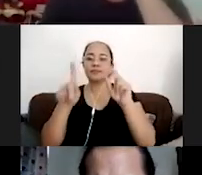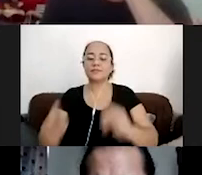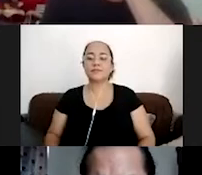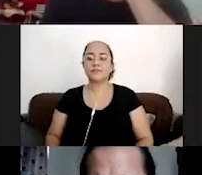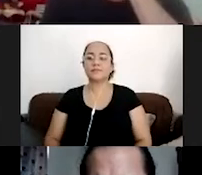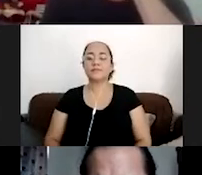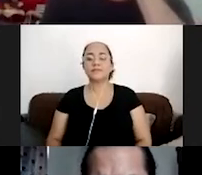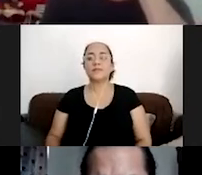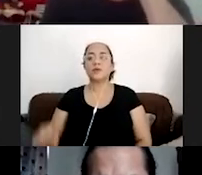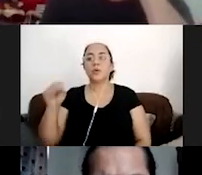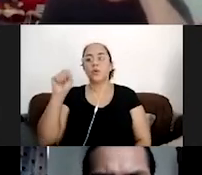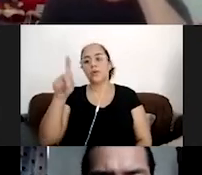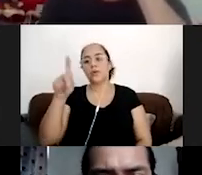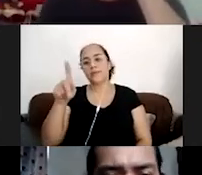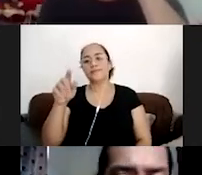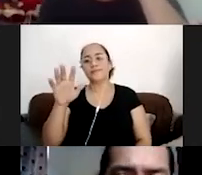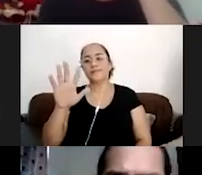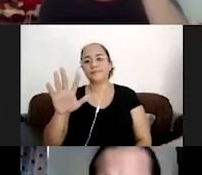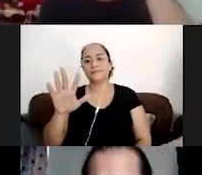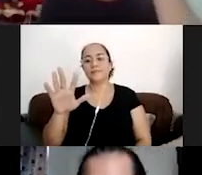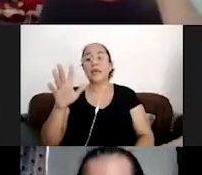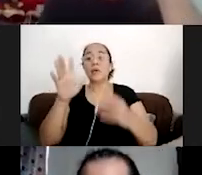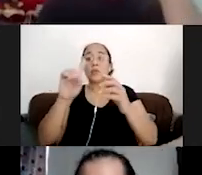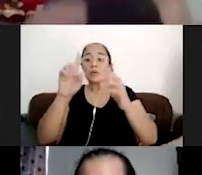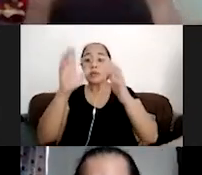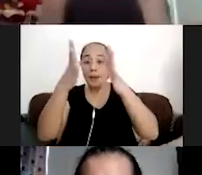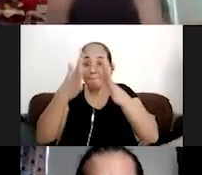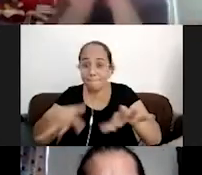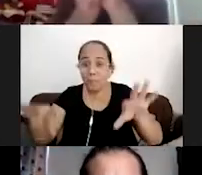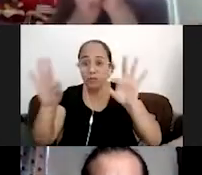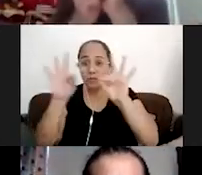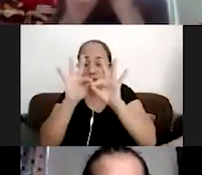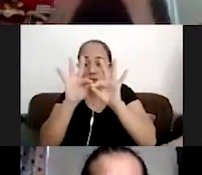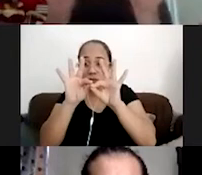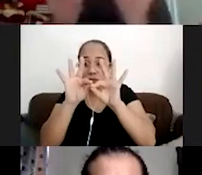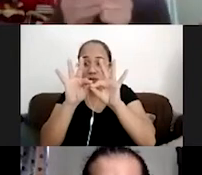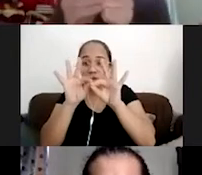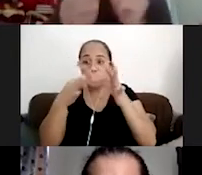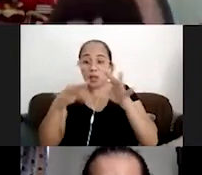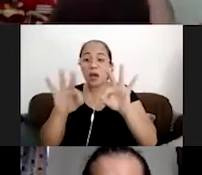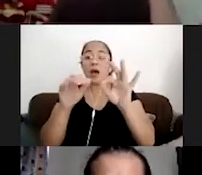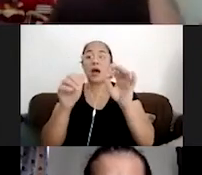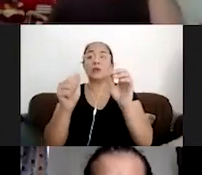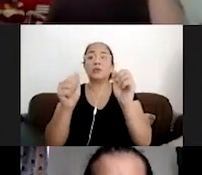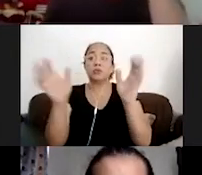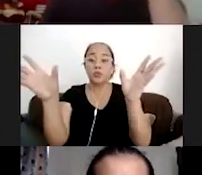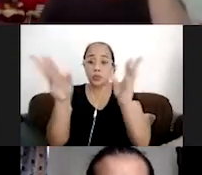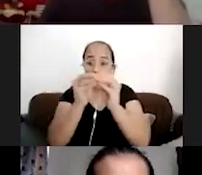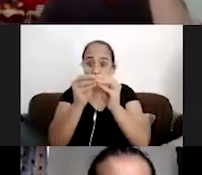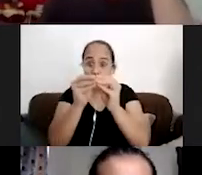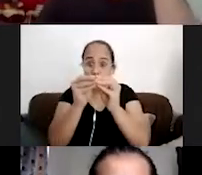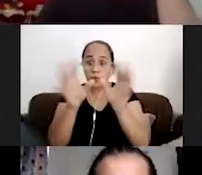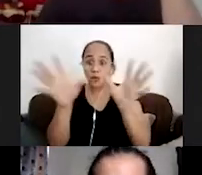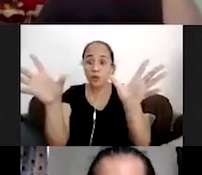right, so the importance of the sign together or add together